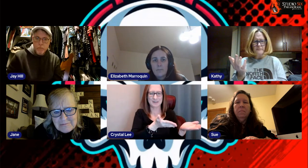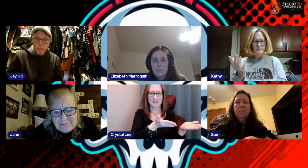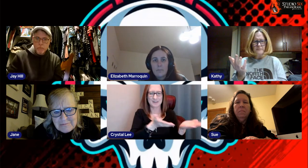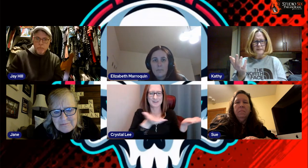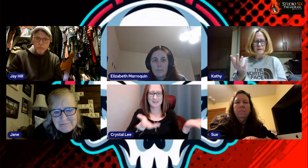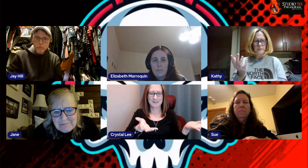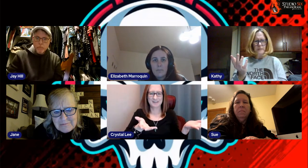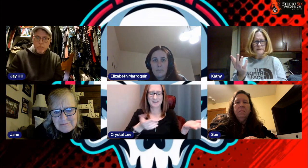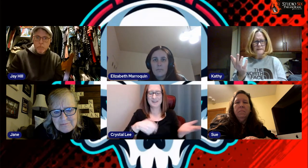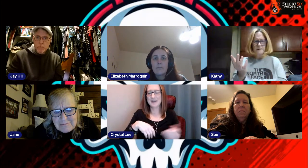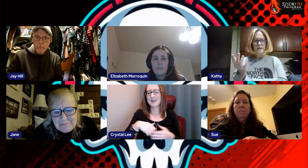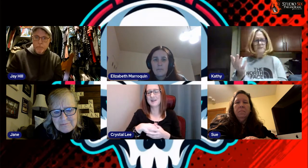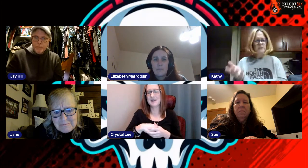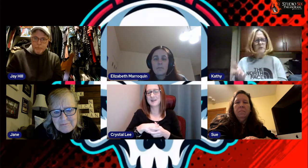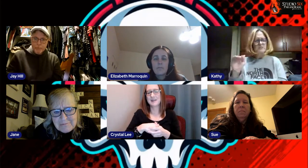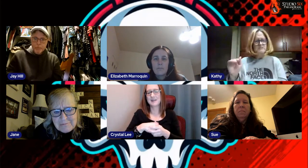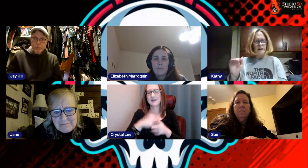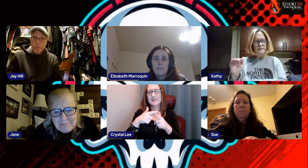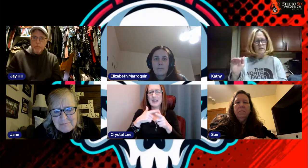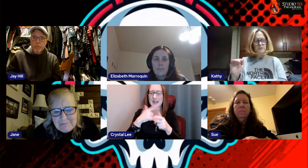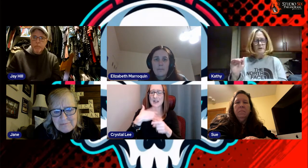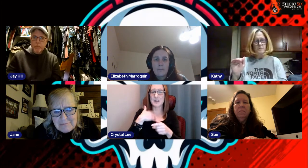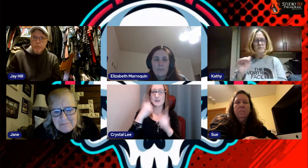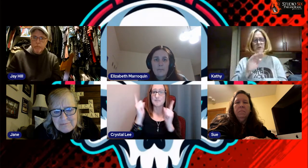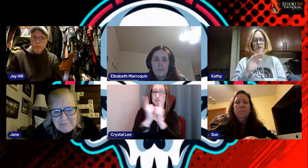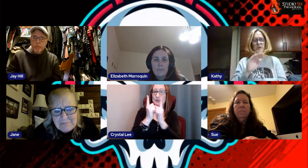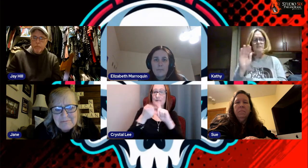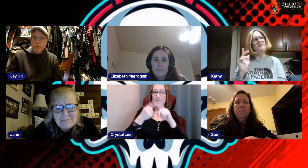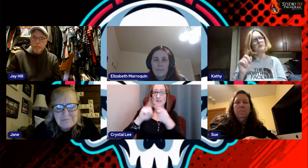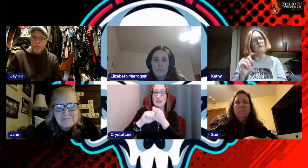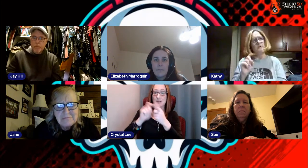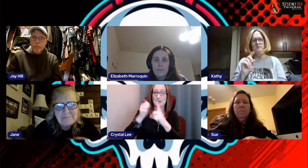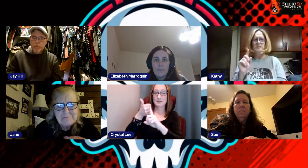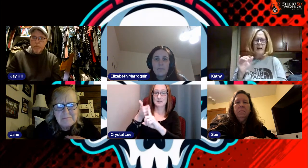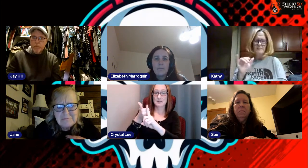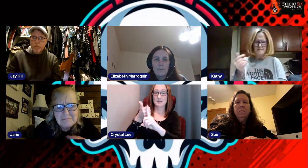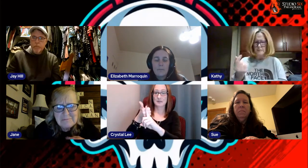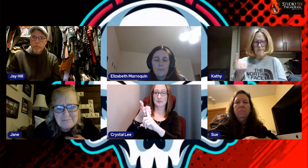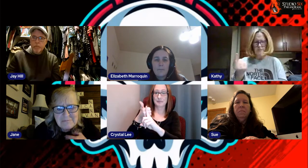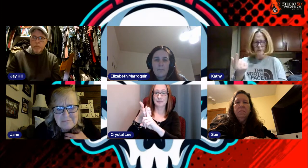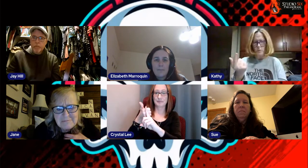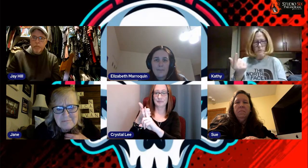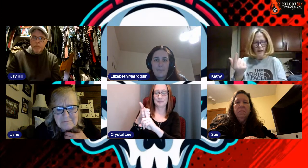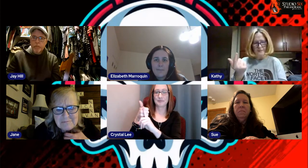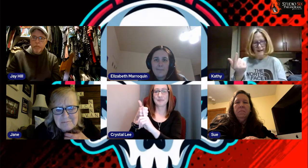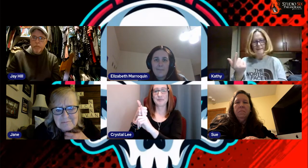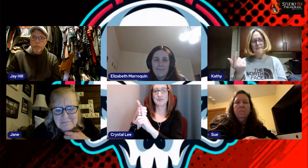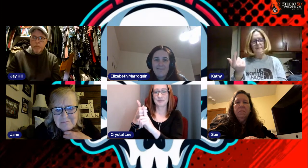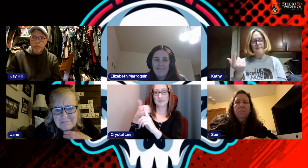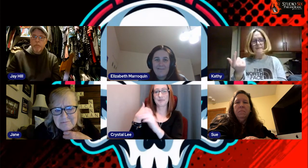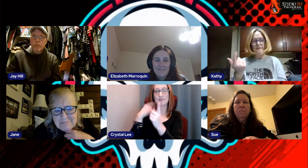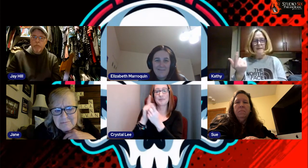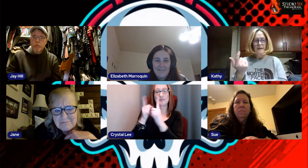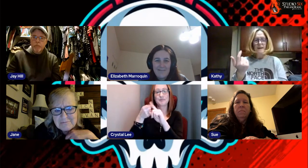playing. So her daughter was looking around, she noticed was laughing at them. She's like, what are you laughing at?